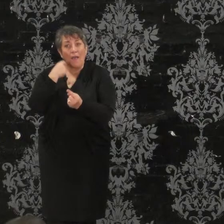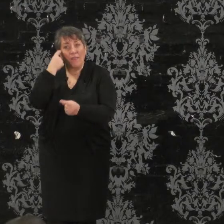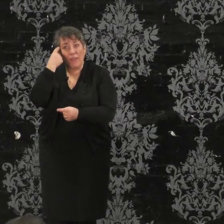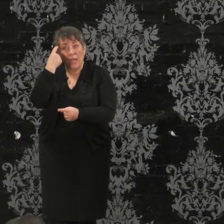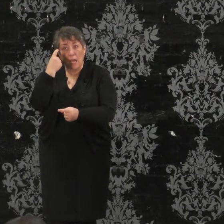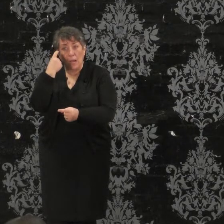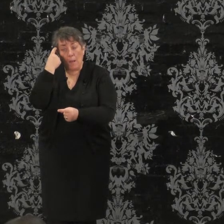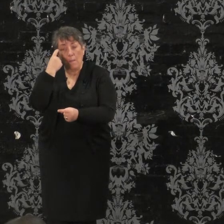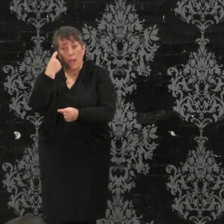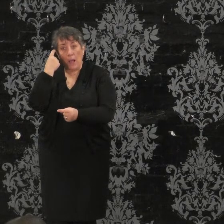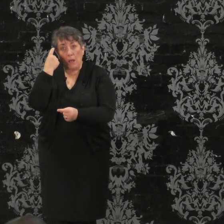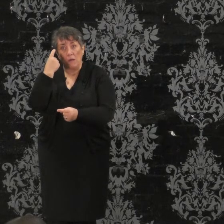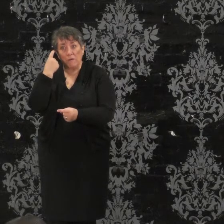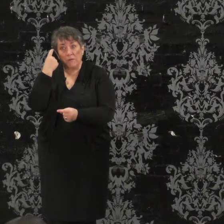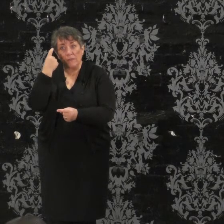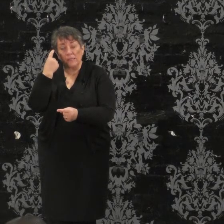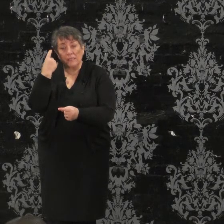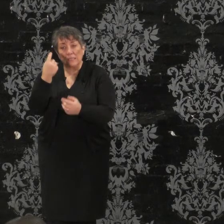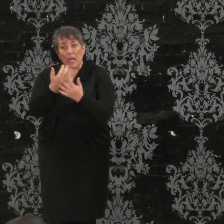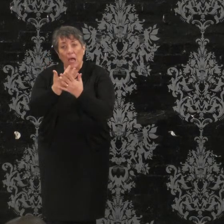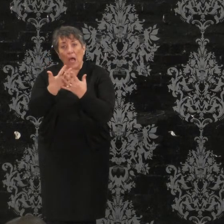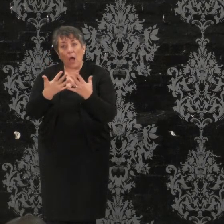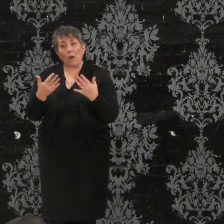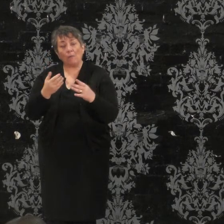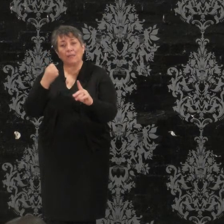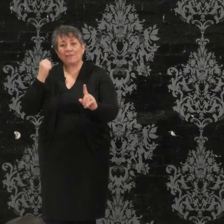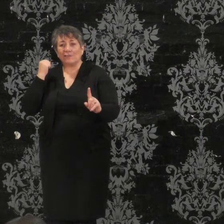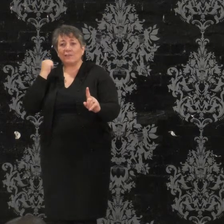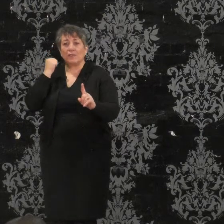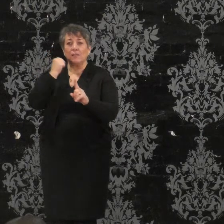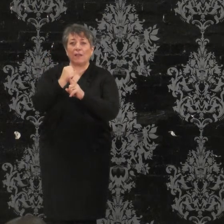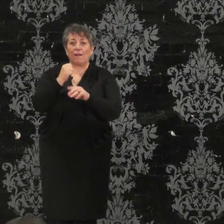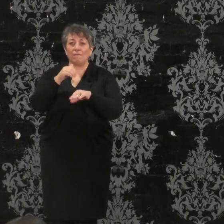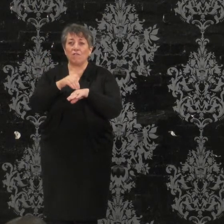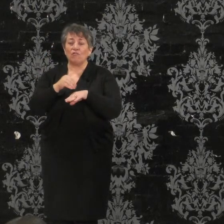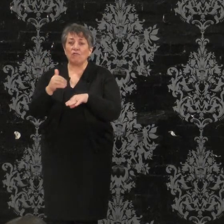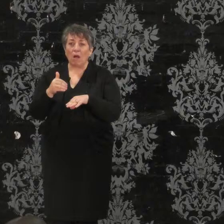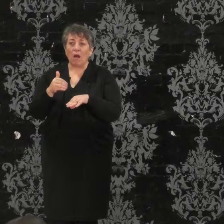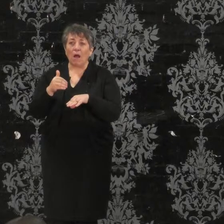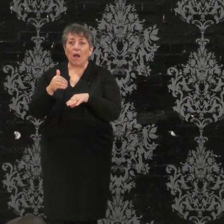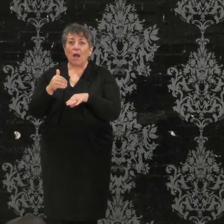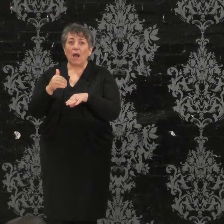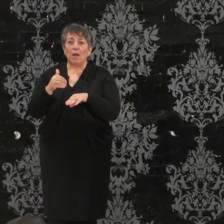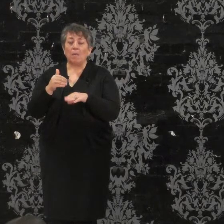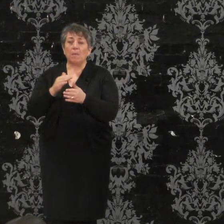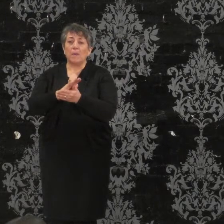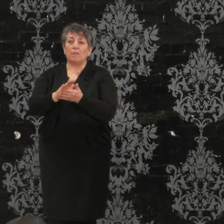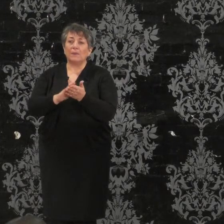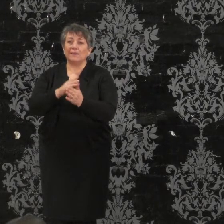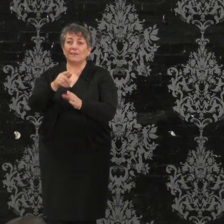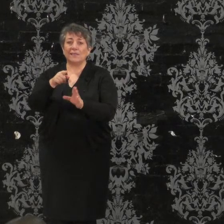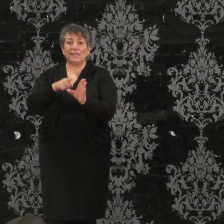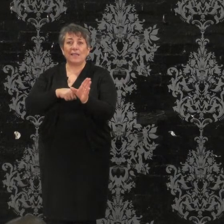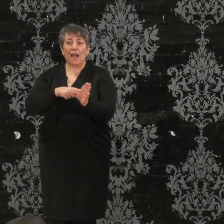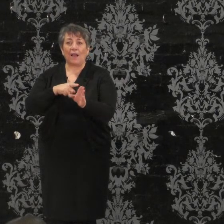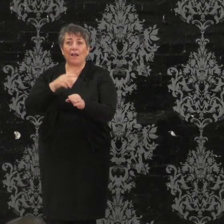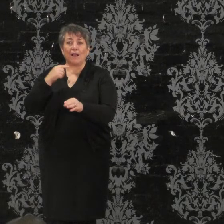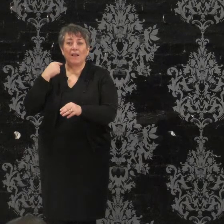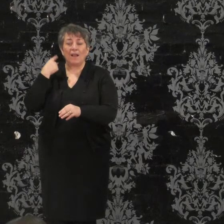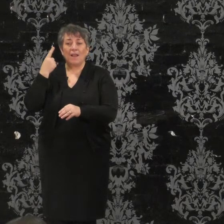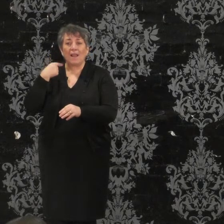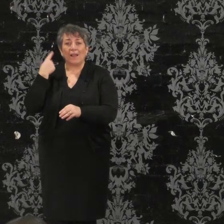senselessness of knife crime that results in the murder of young Londoners,